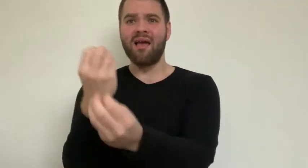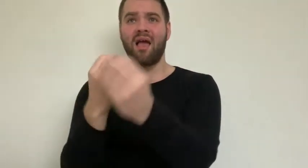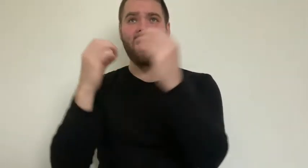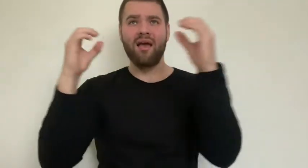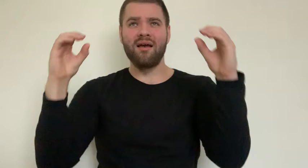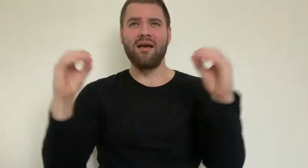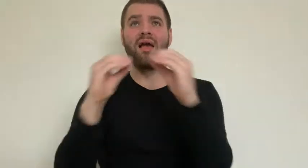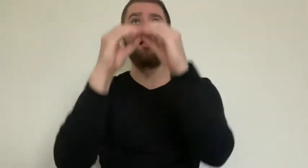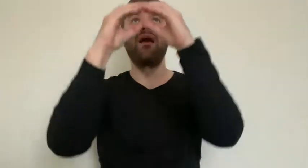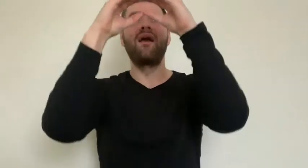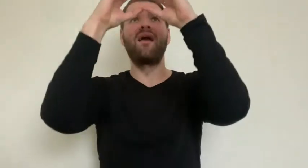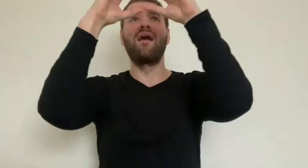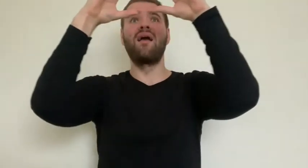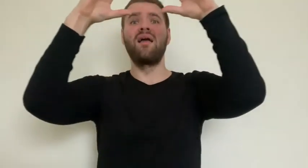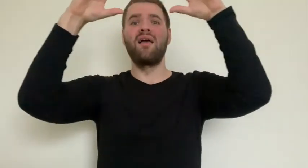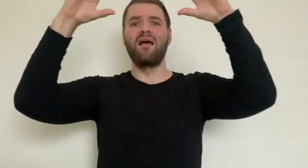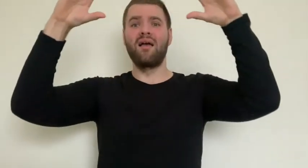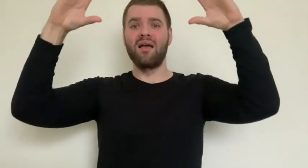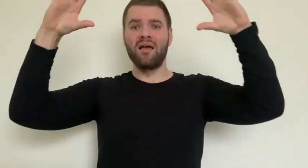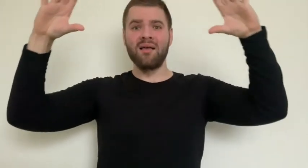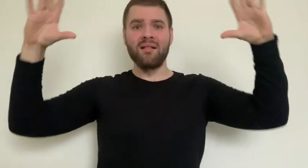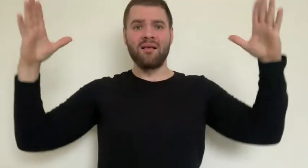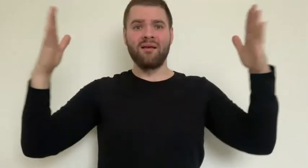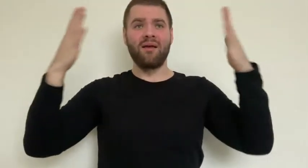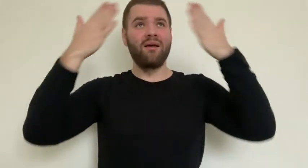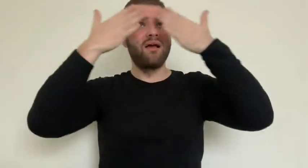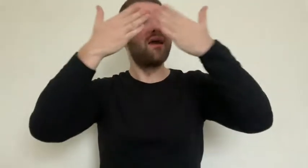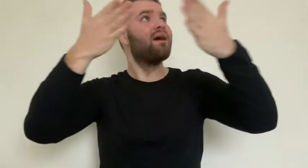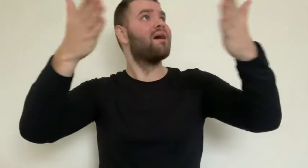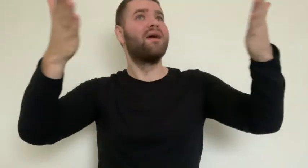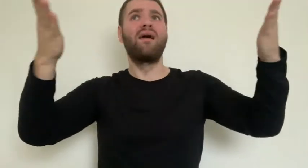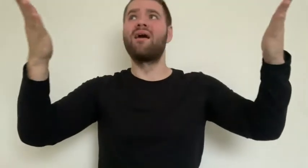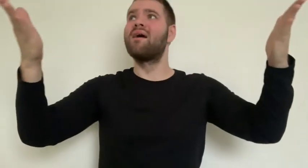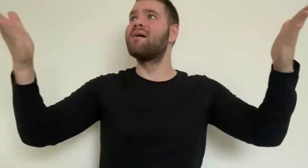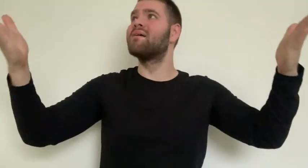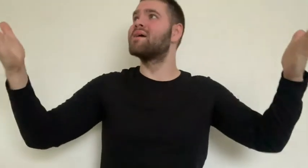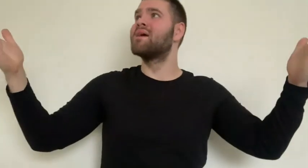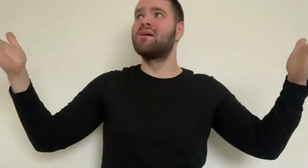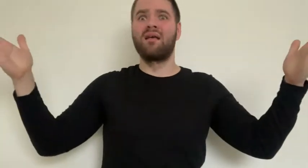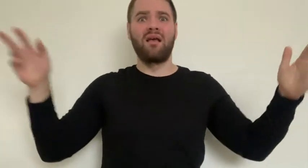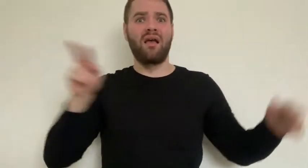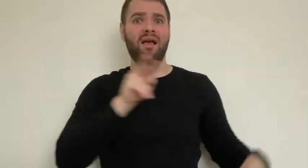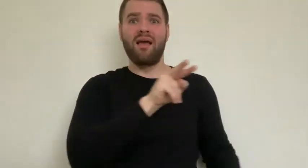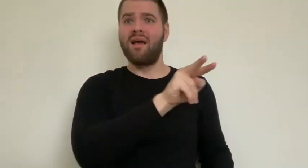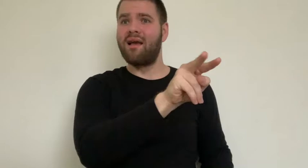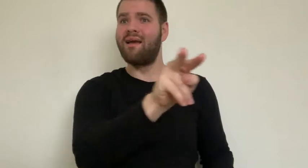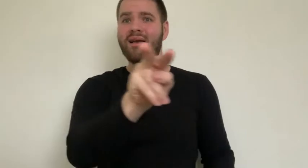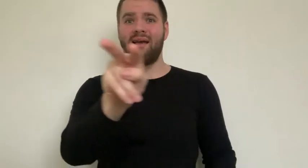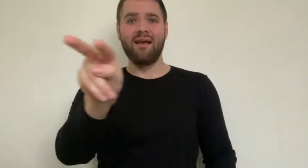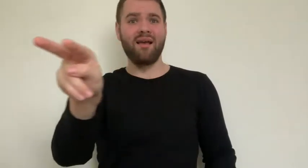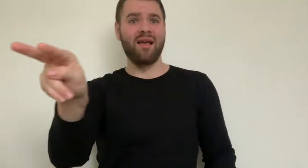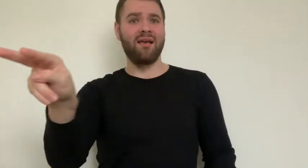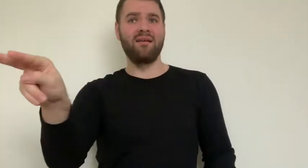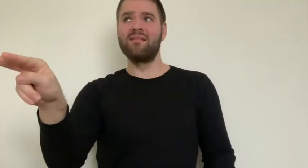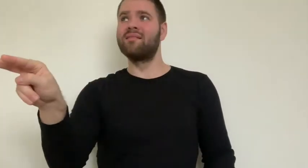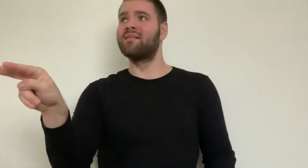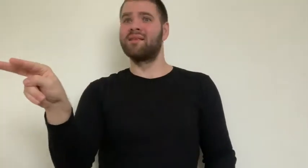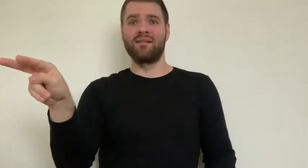your mind, things that swim with a neon glow. How we